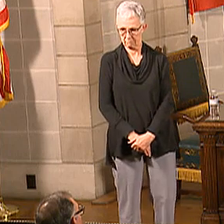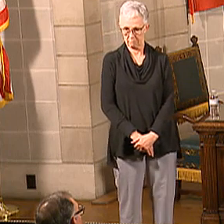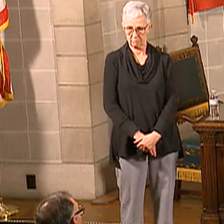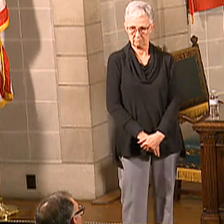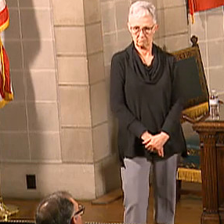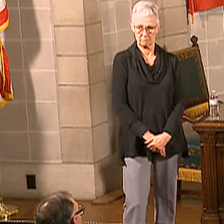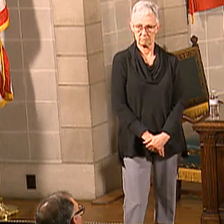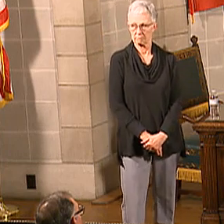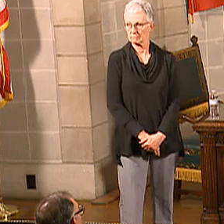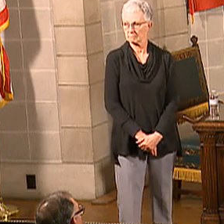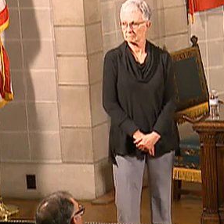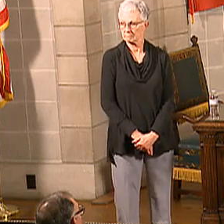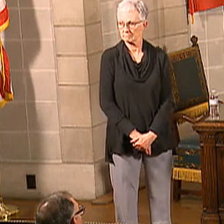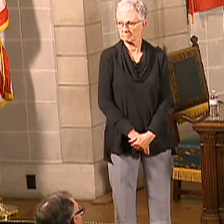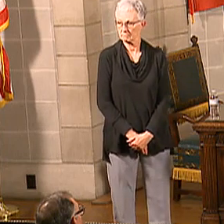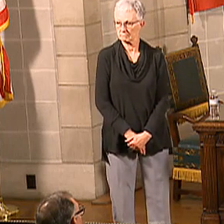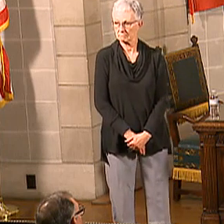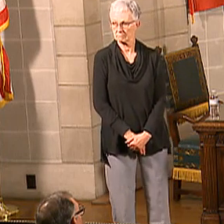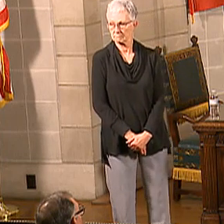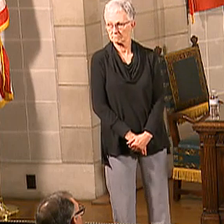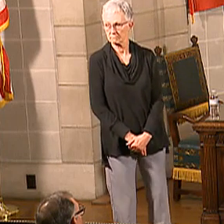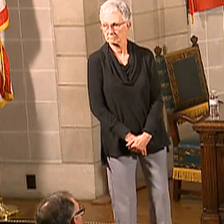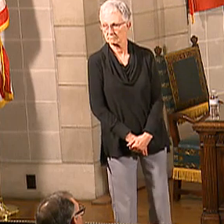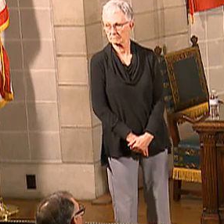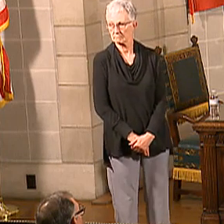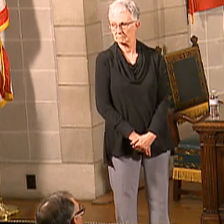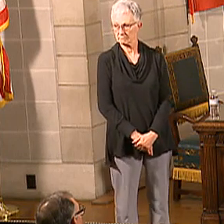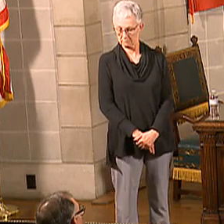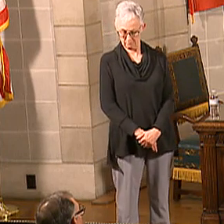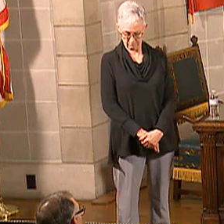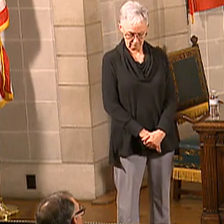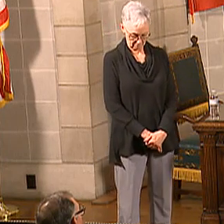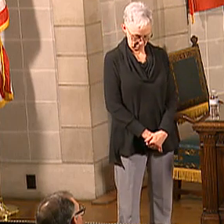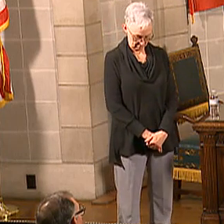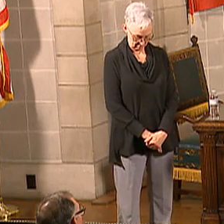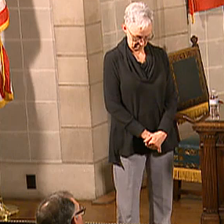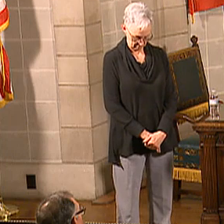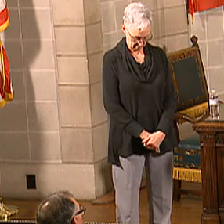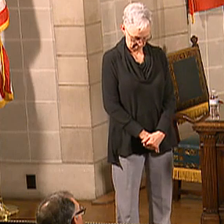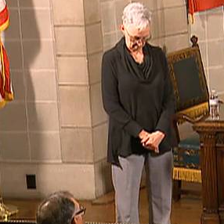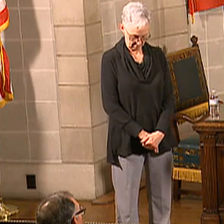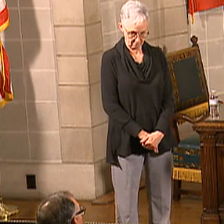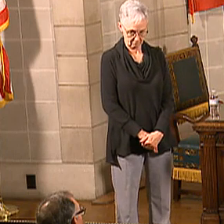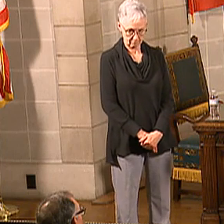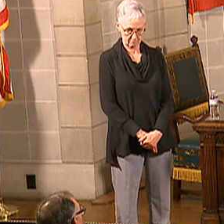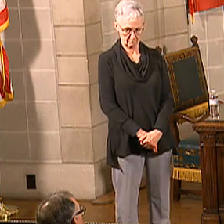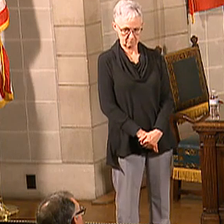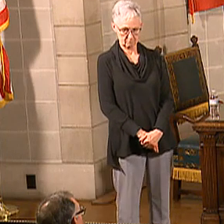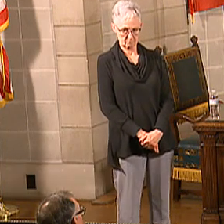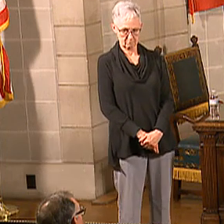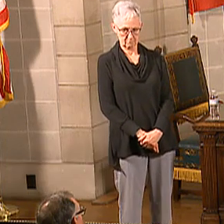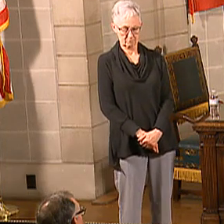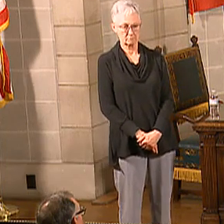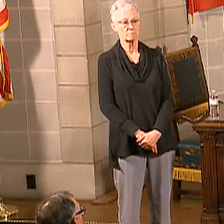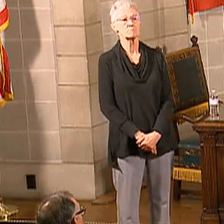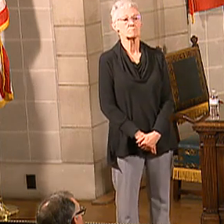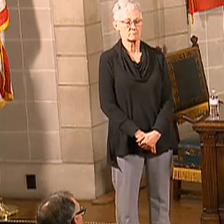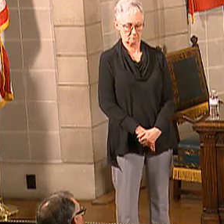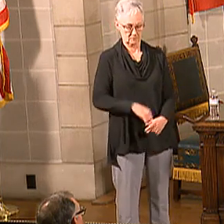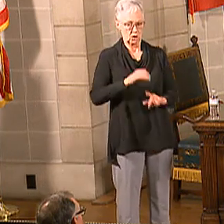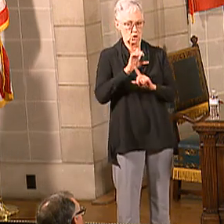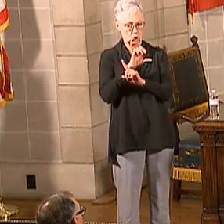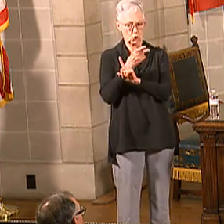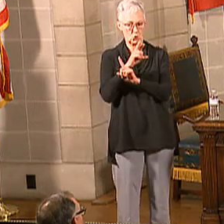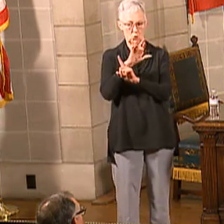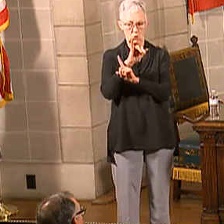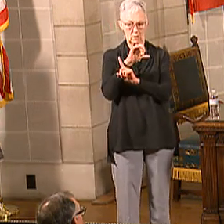place, is there a threshold when the governor will make that determination, or is there a number of positive cases or deaths that would push us to that point? So Chris Dunkel of Journal